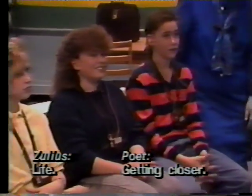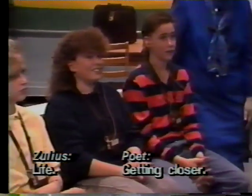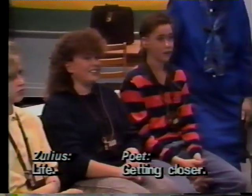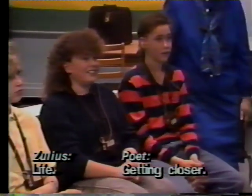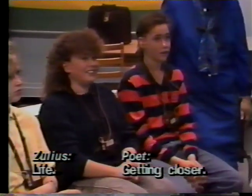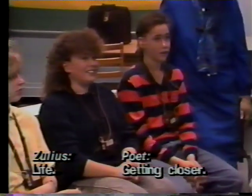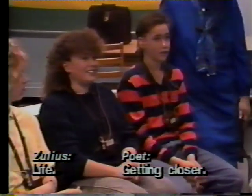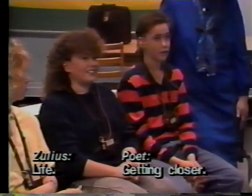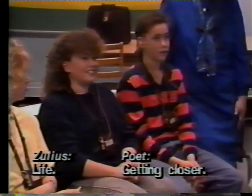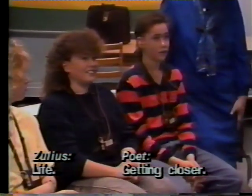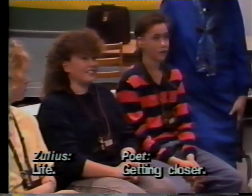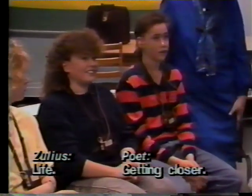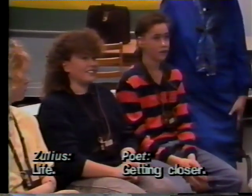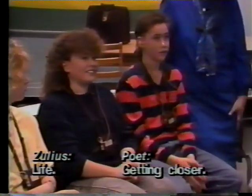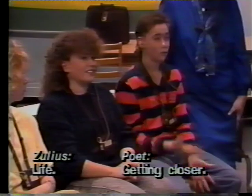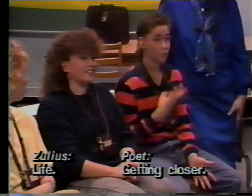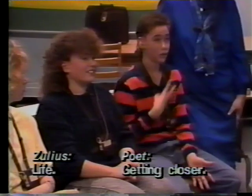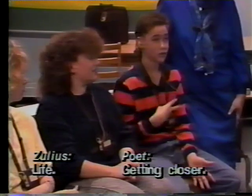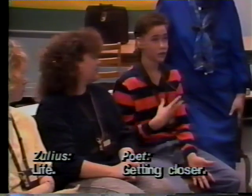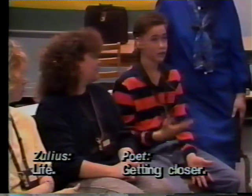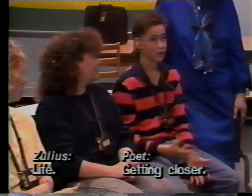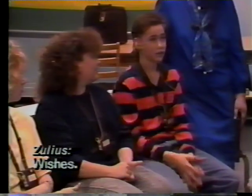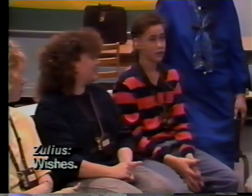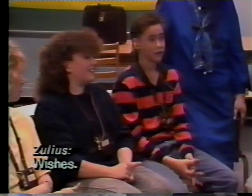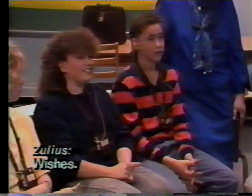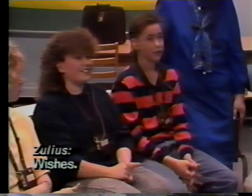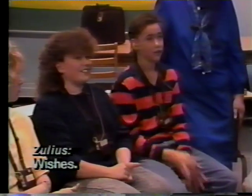5. Getting closer.